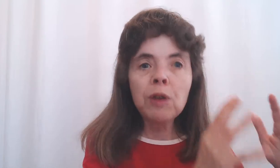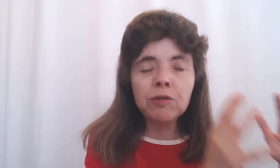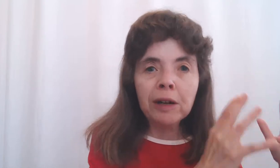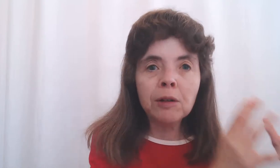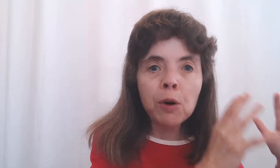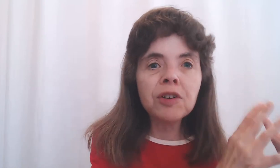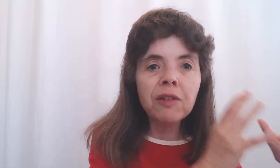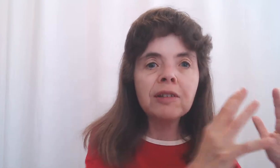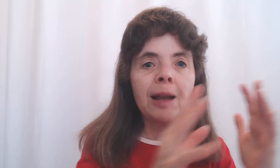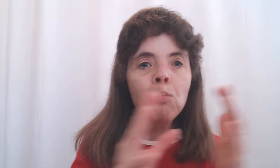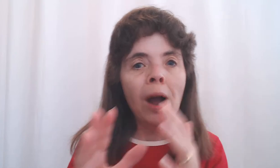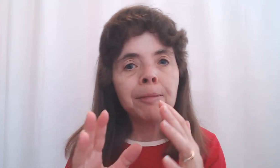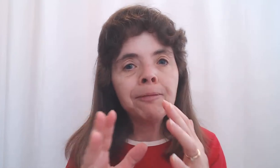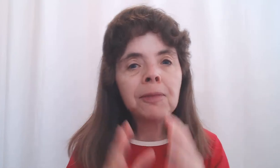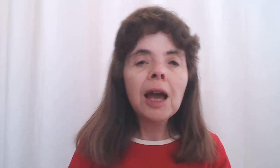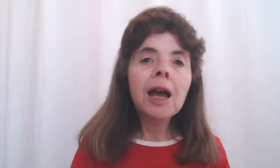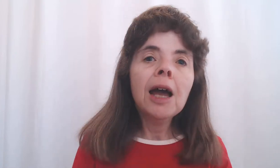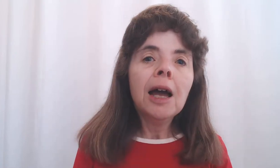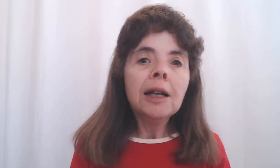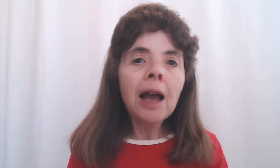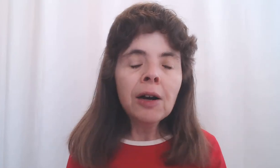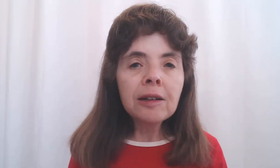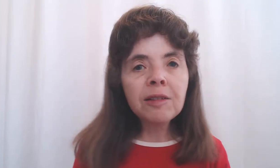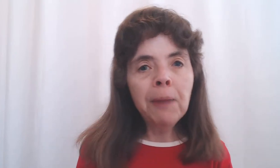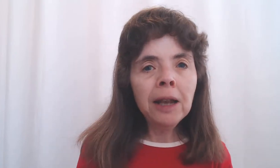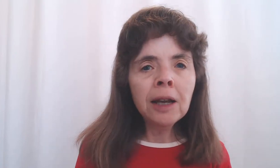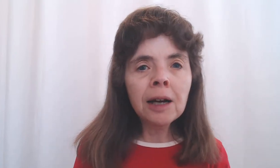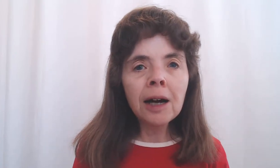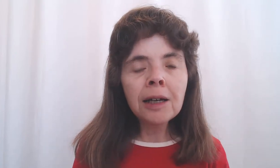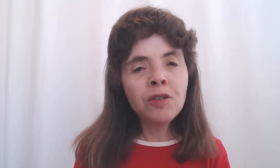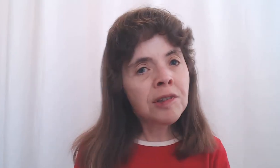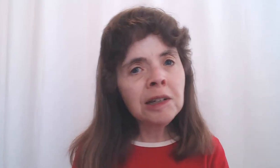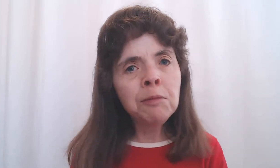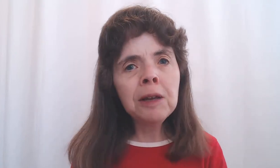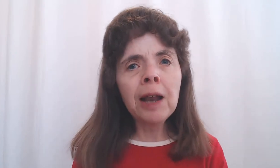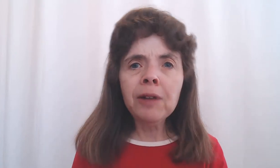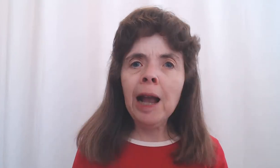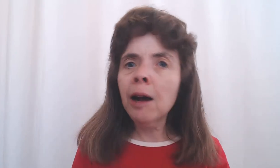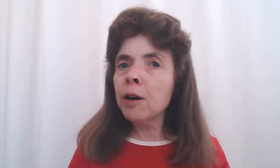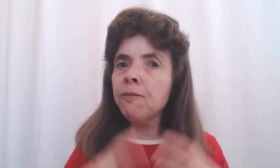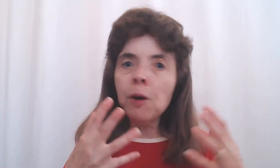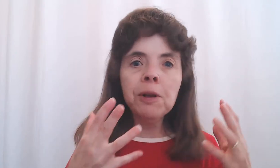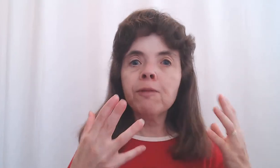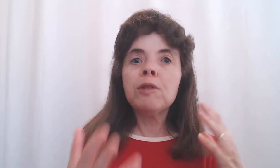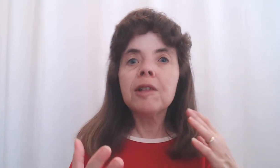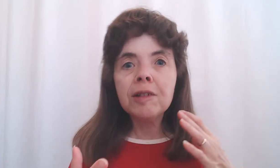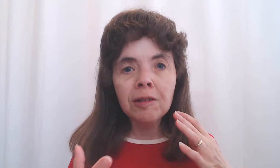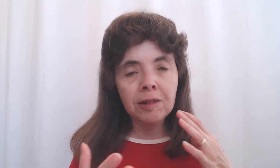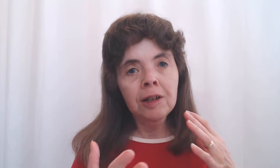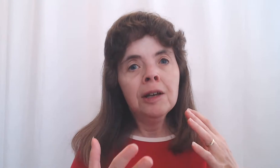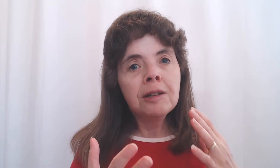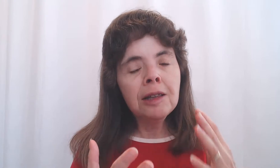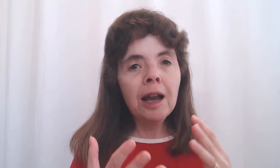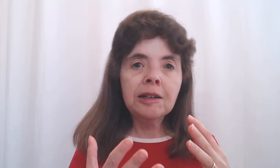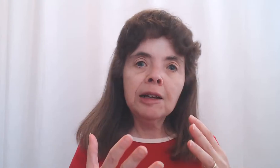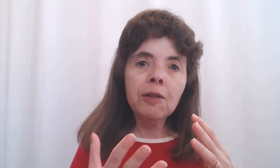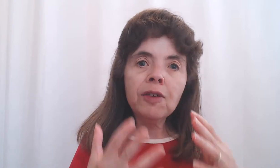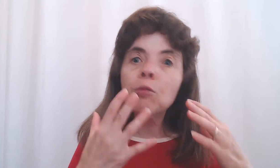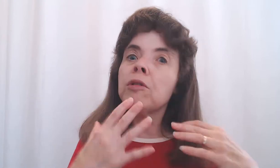resurrected person in the same way. Now, it's been interesting to me that I've encountered a fair bit of resistance to the idea that this was